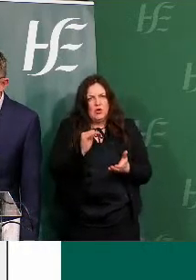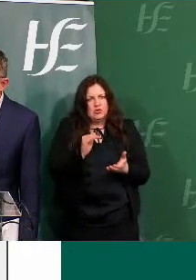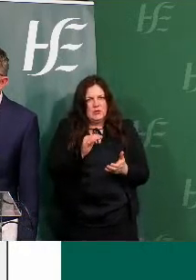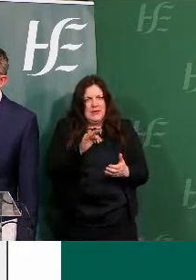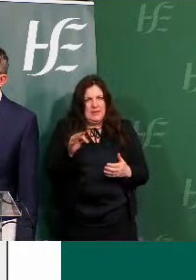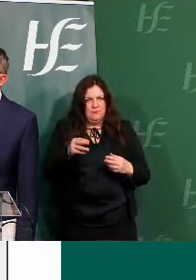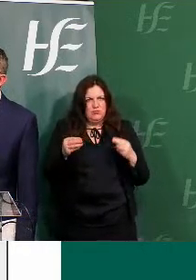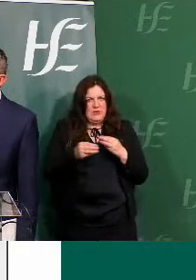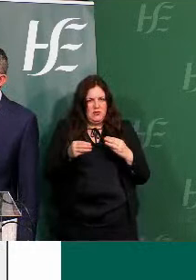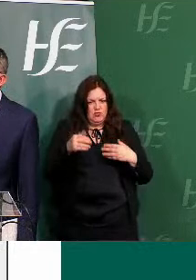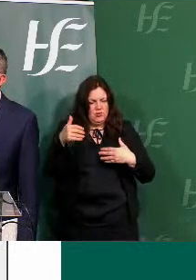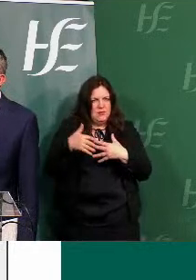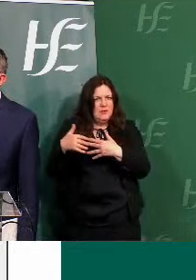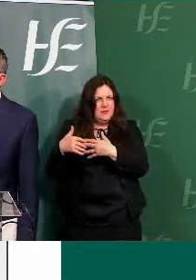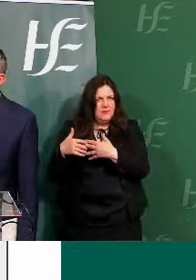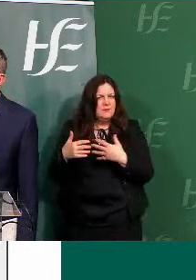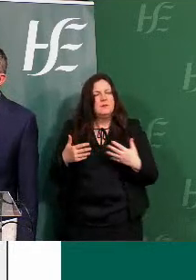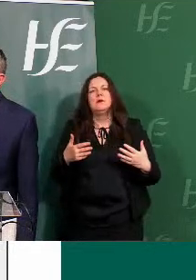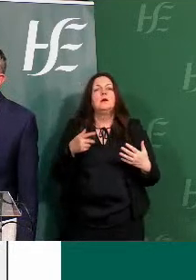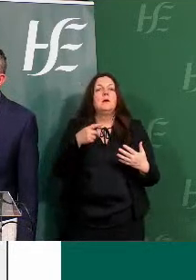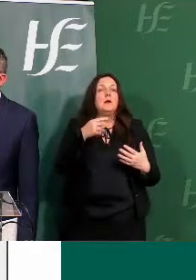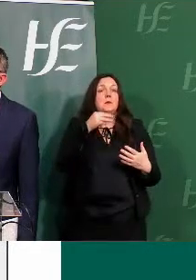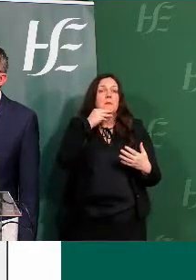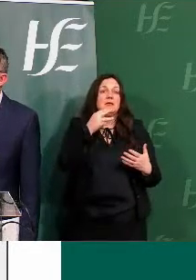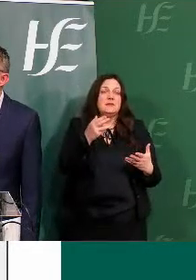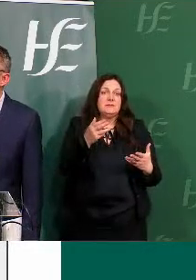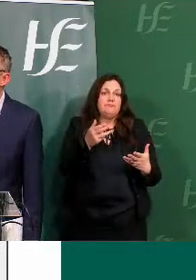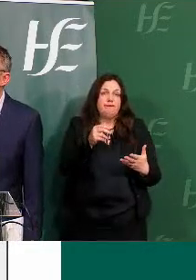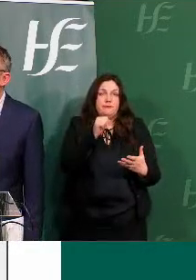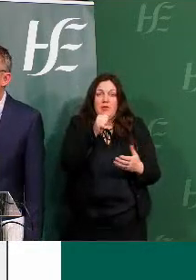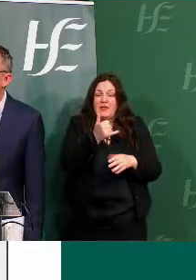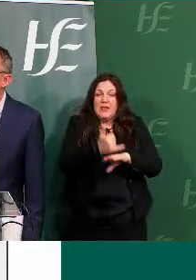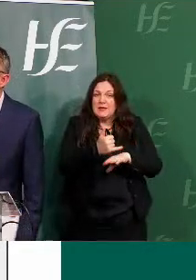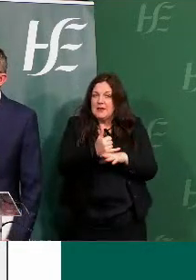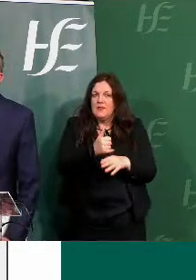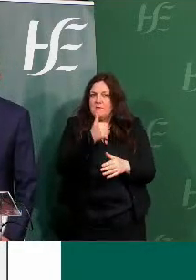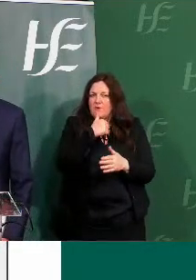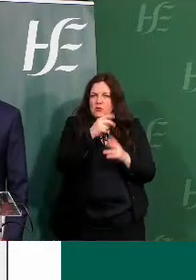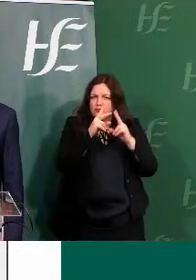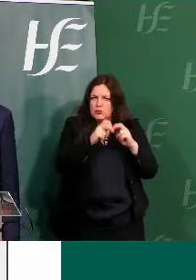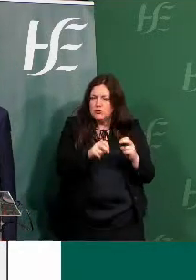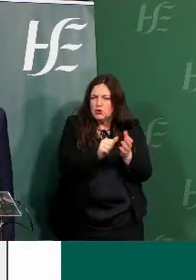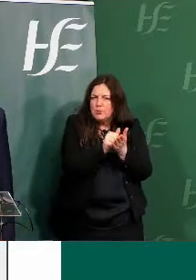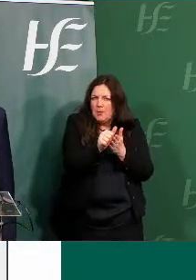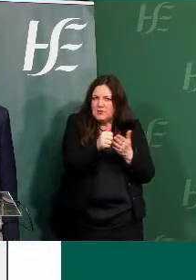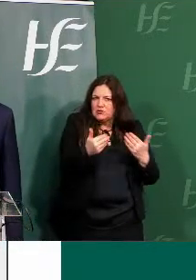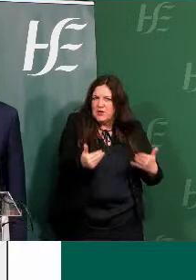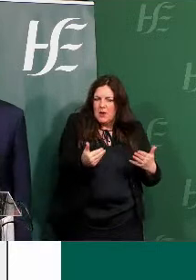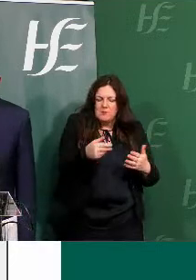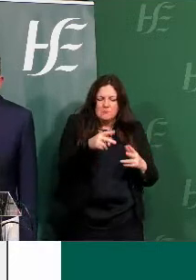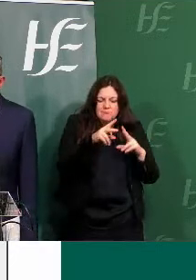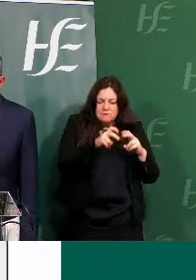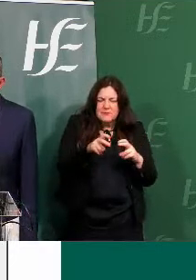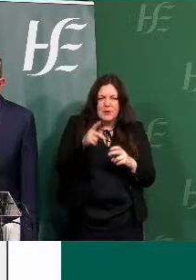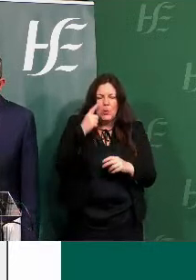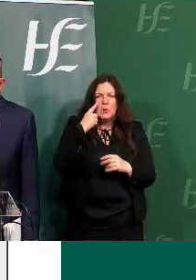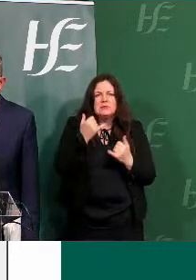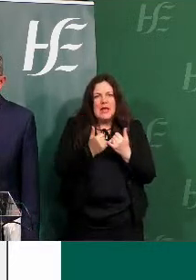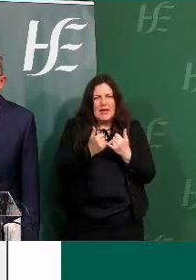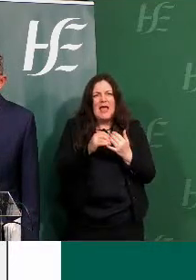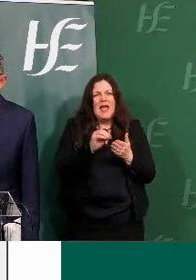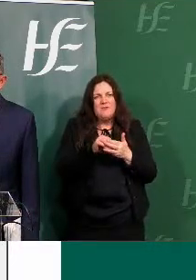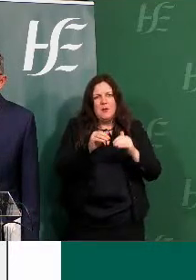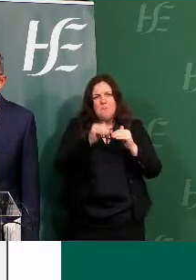that has to be translated yet into something clinically, and the first papers are beginning to come through now, suggesting infection and